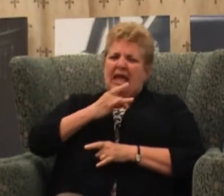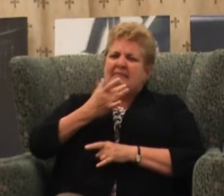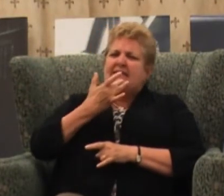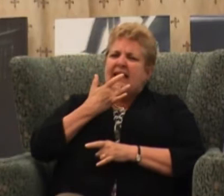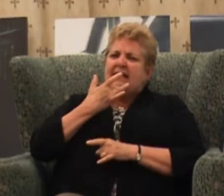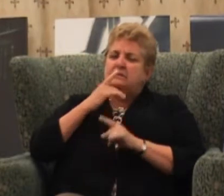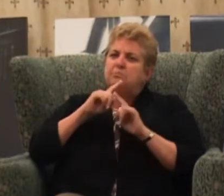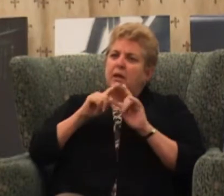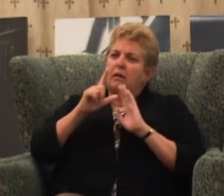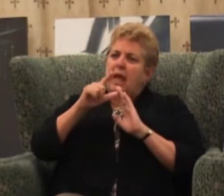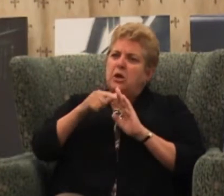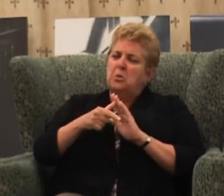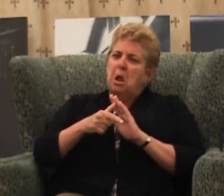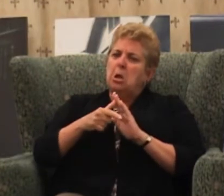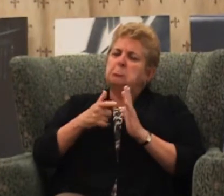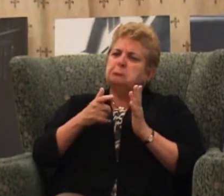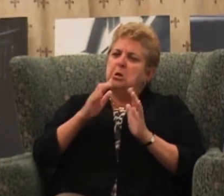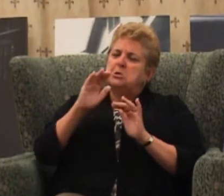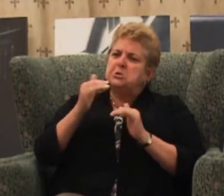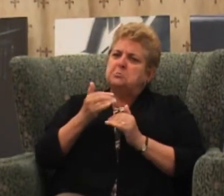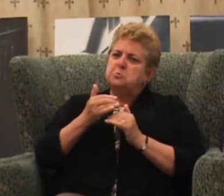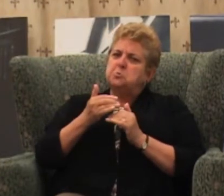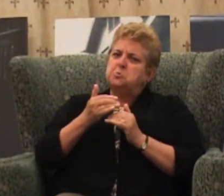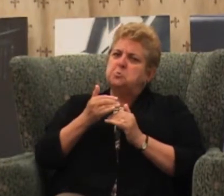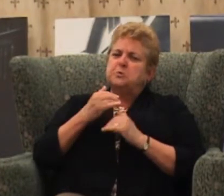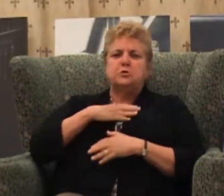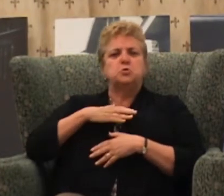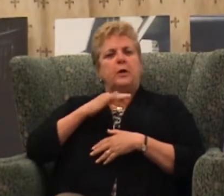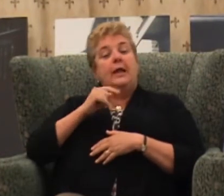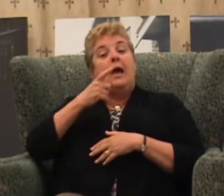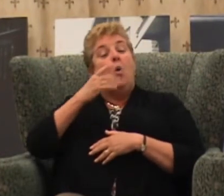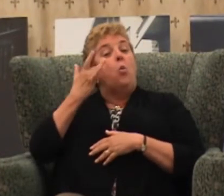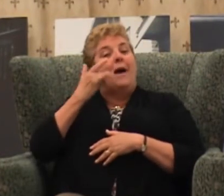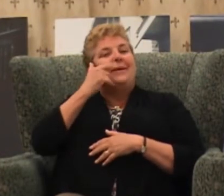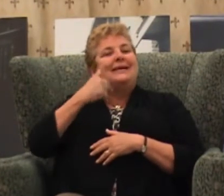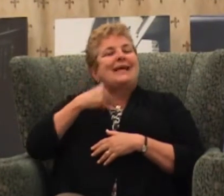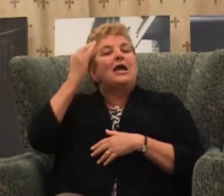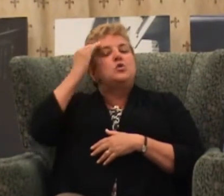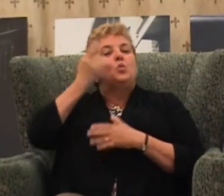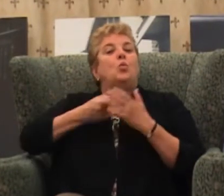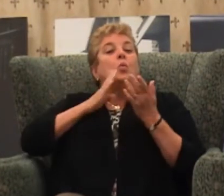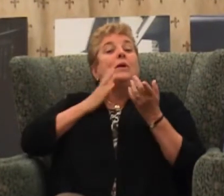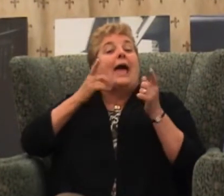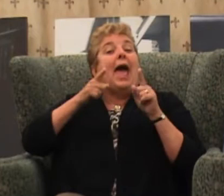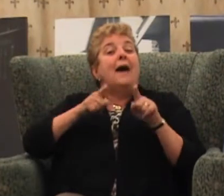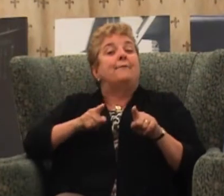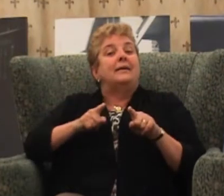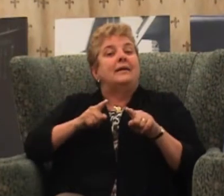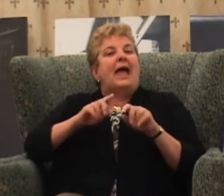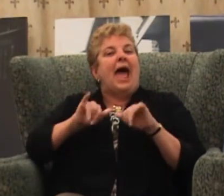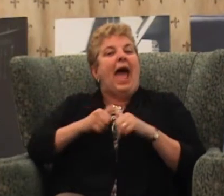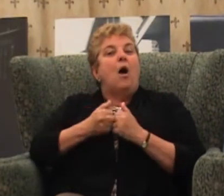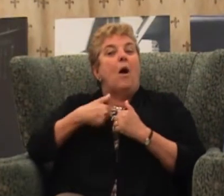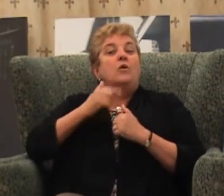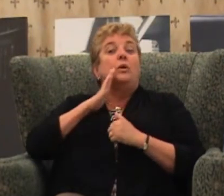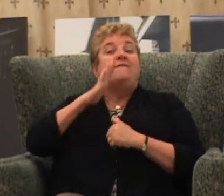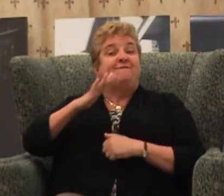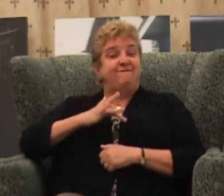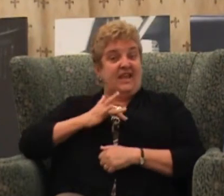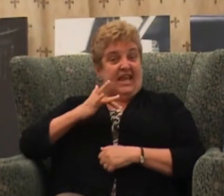acquired a taste for it. Because you see, I knew what the effect that was going to be produced would do for me. I would drink